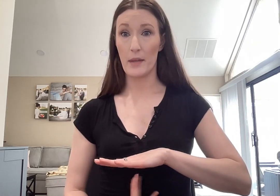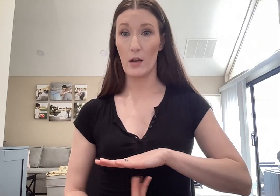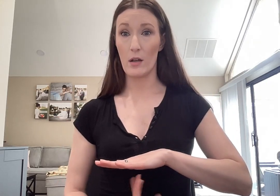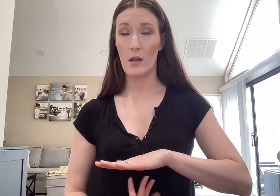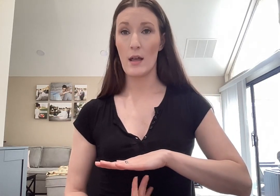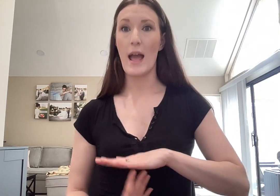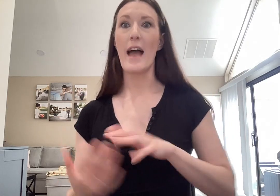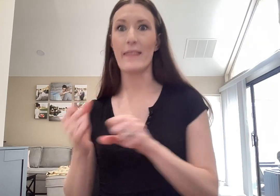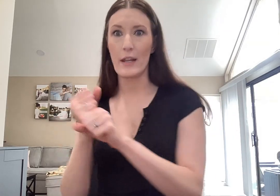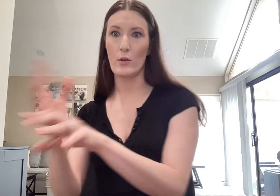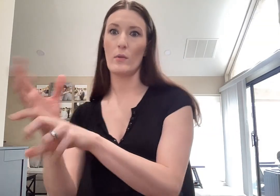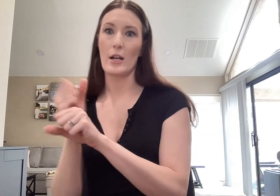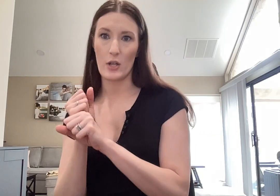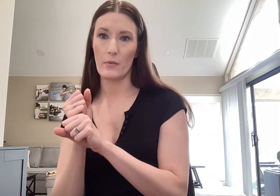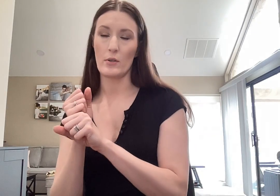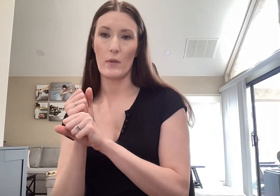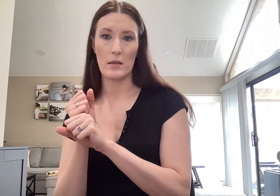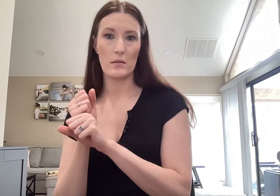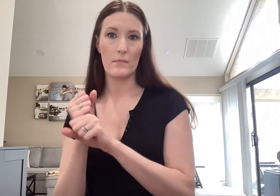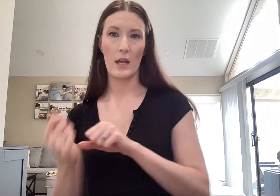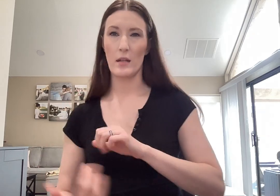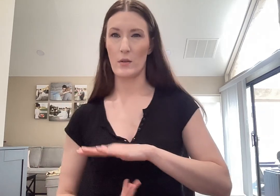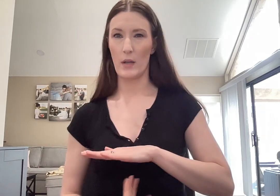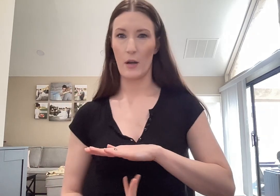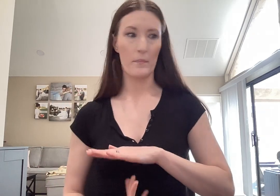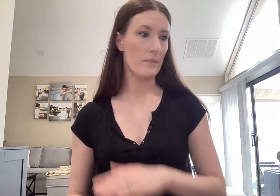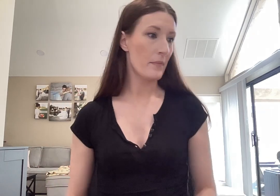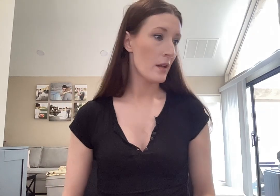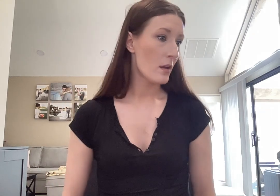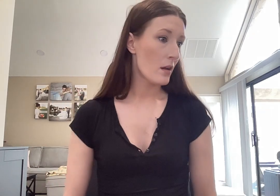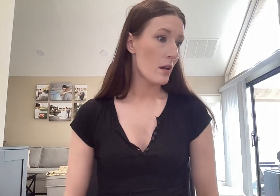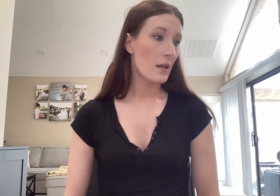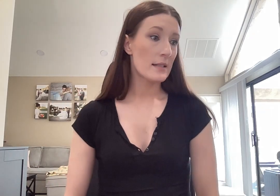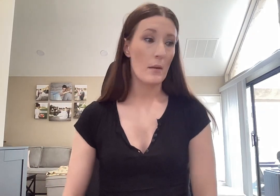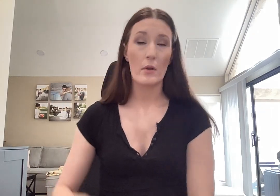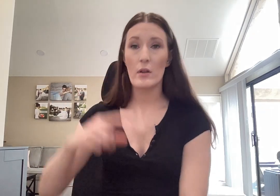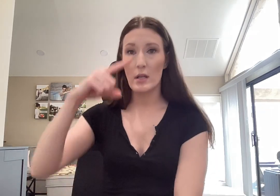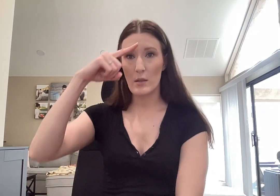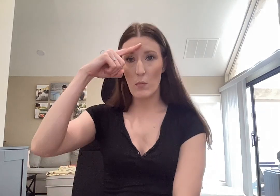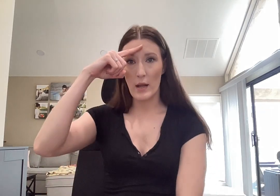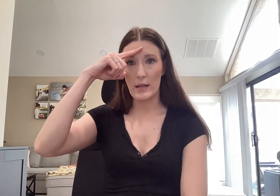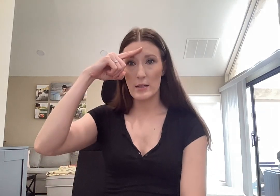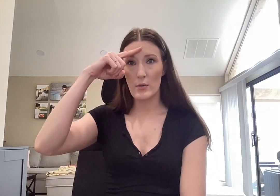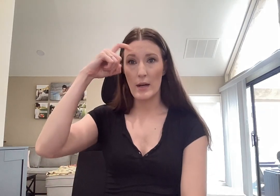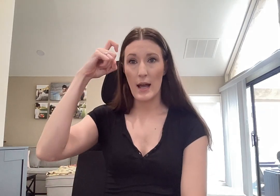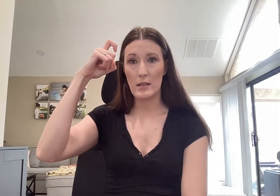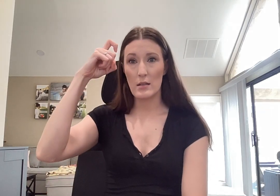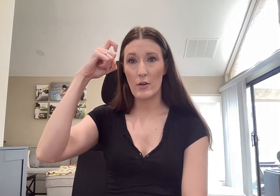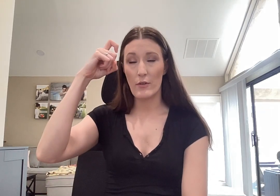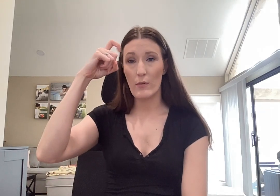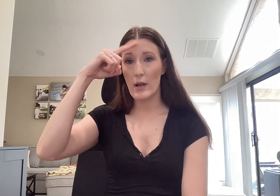Here, and then you lash out and do this. Okay, so here. Summer is a 1 to an X on your forehead.